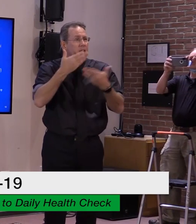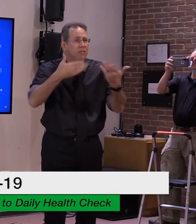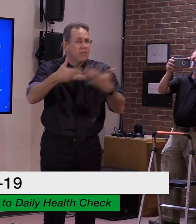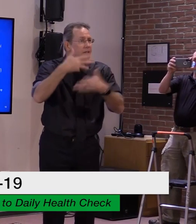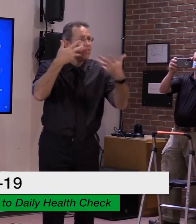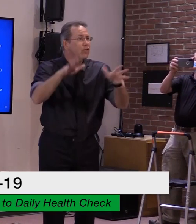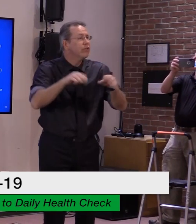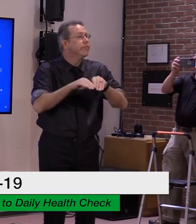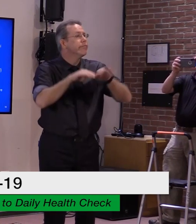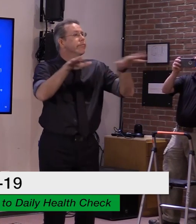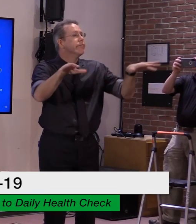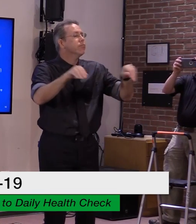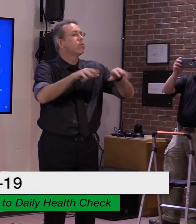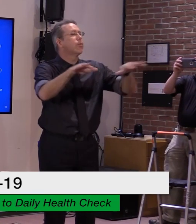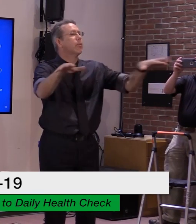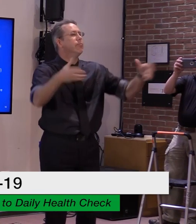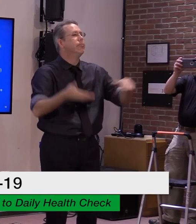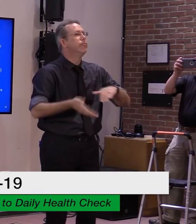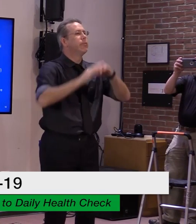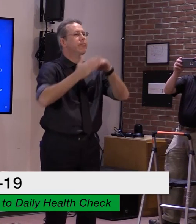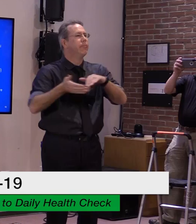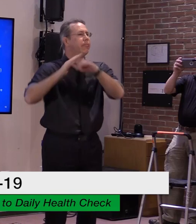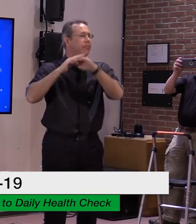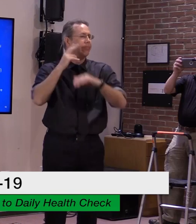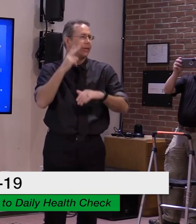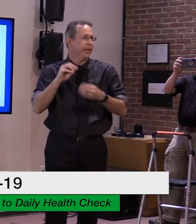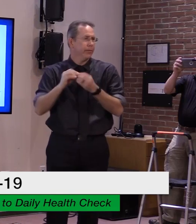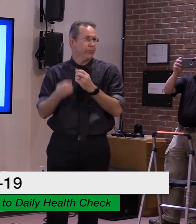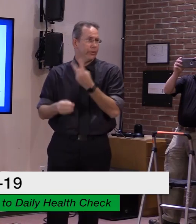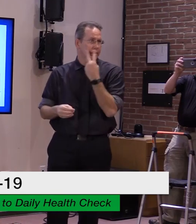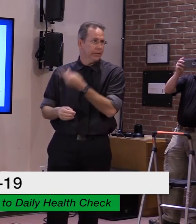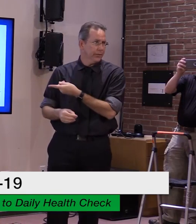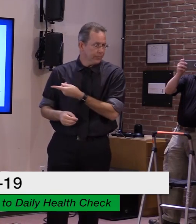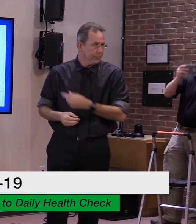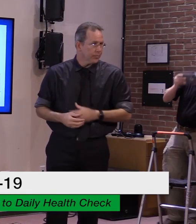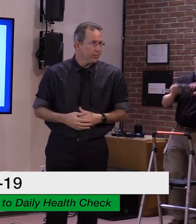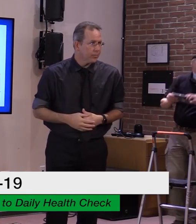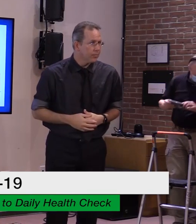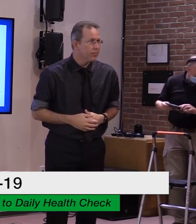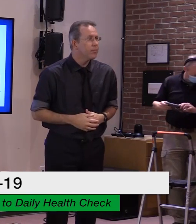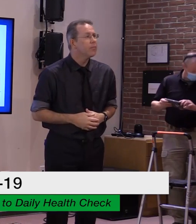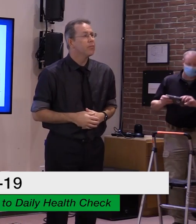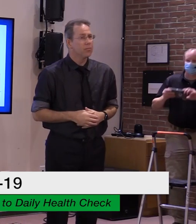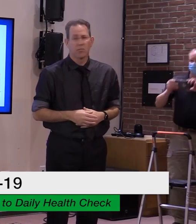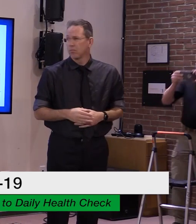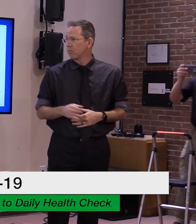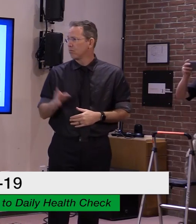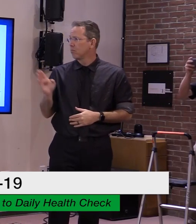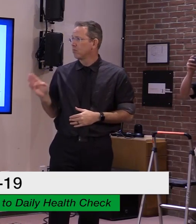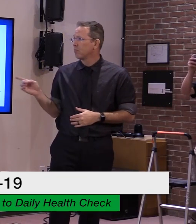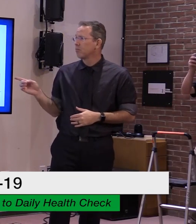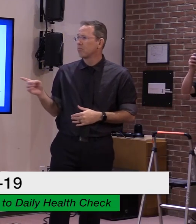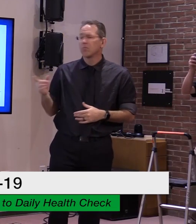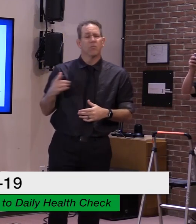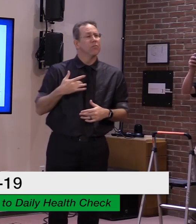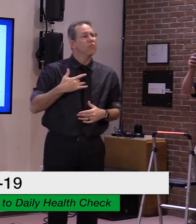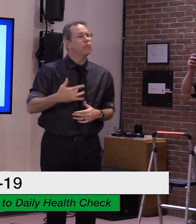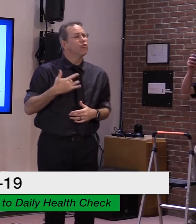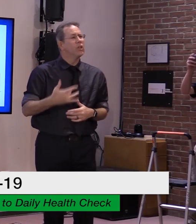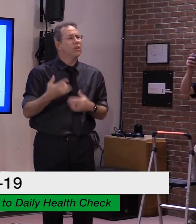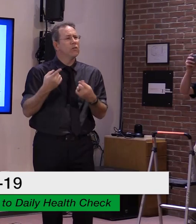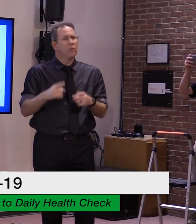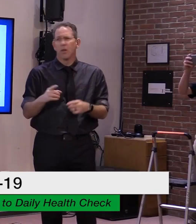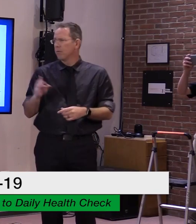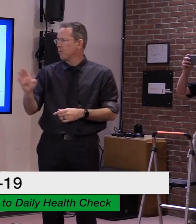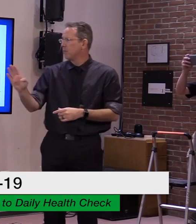quite disturbing these numbers would also increase the concerns about community spread it would allow cases to get into